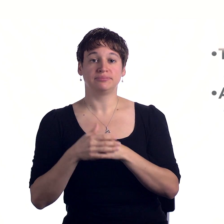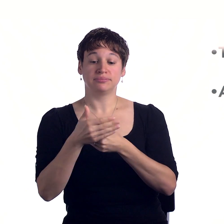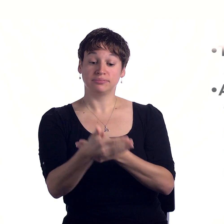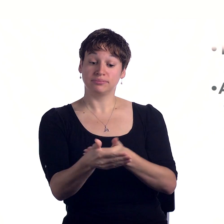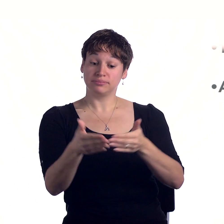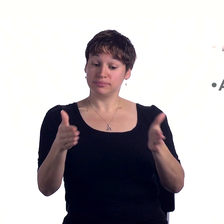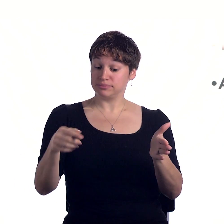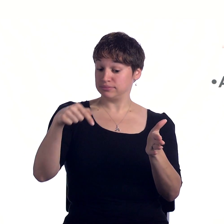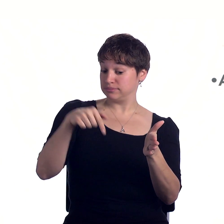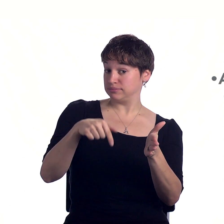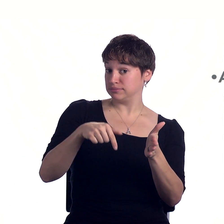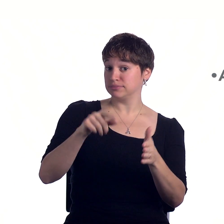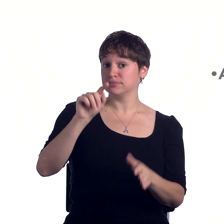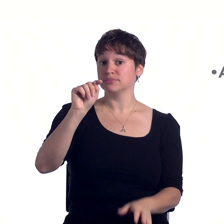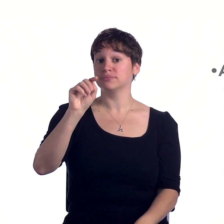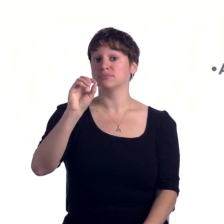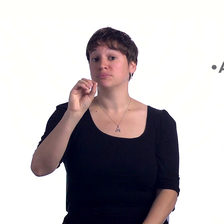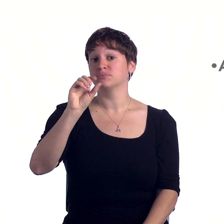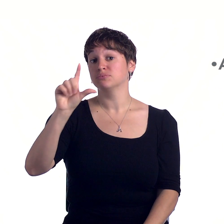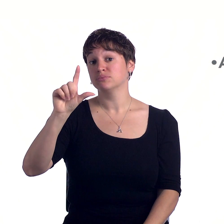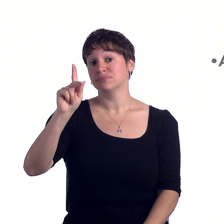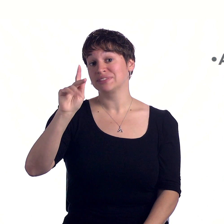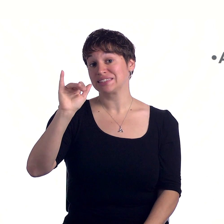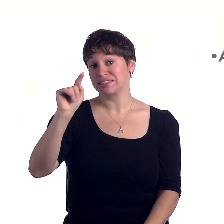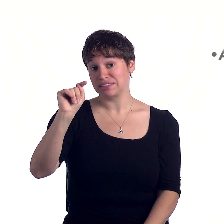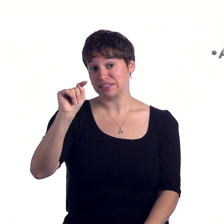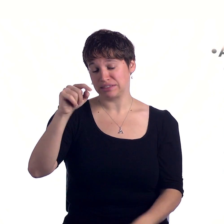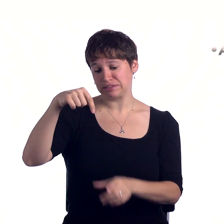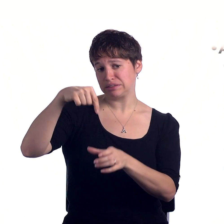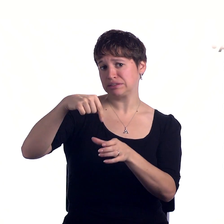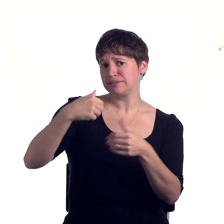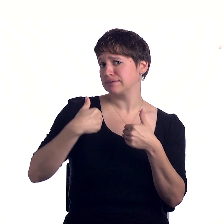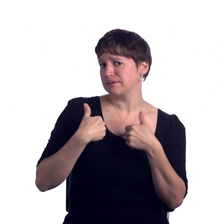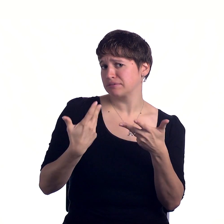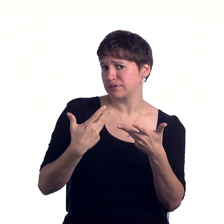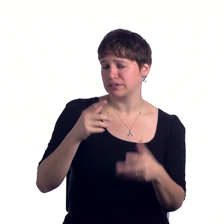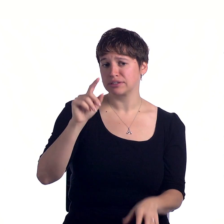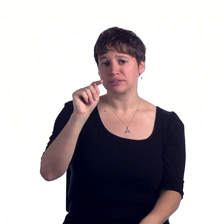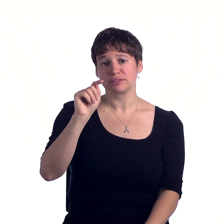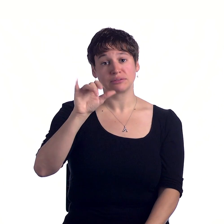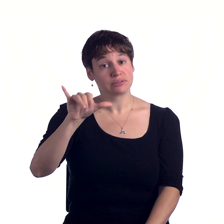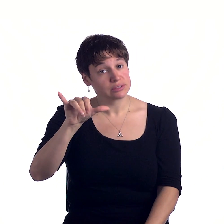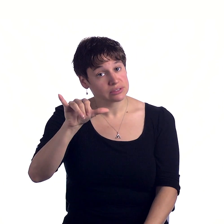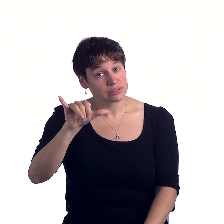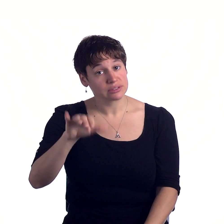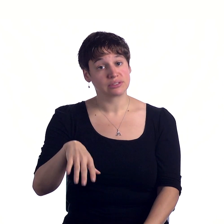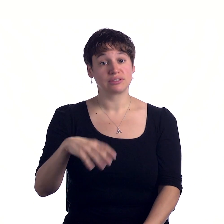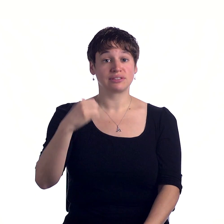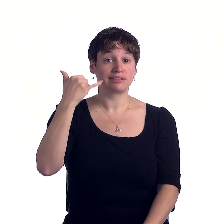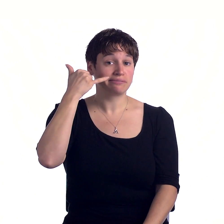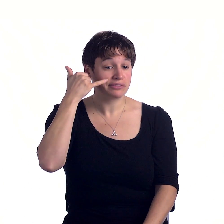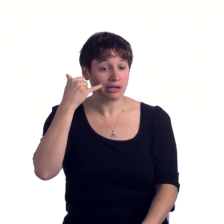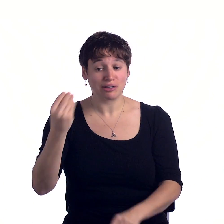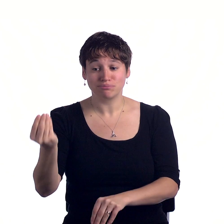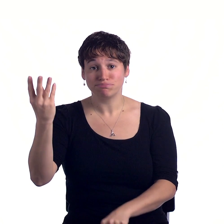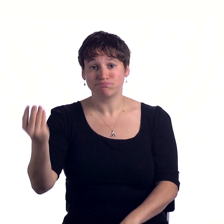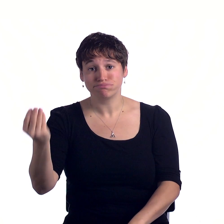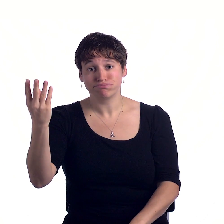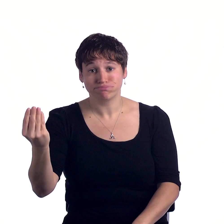and assistive listening toolkits with TTY phones, phone signalers, door knockers, personal amplification devices,